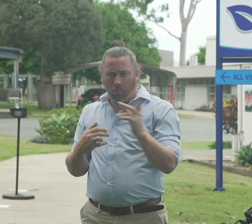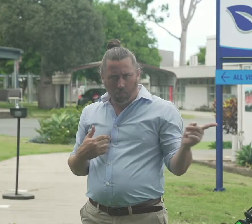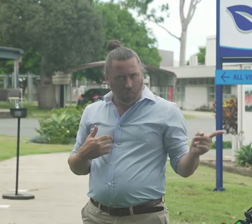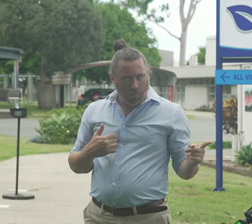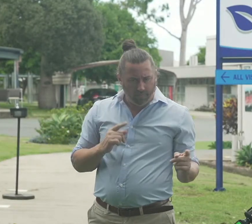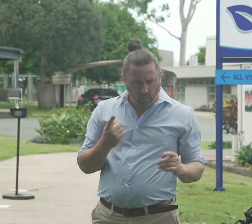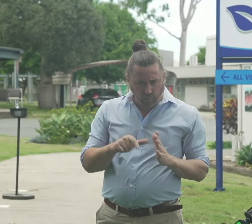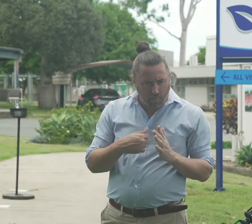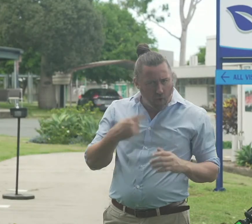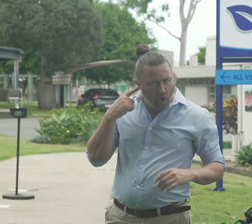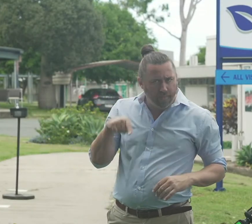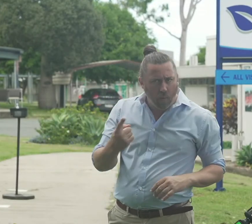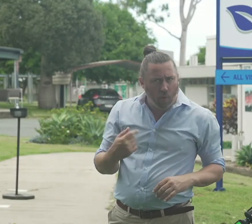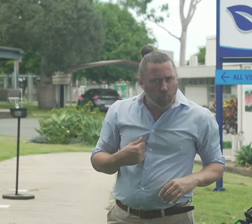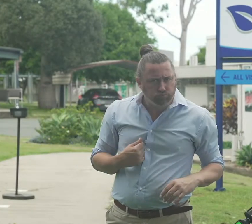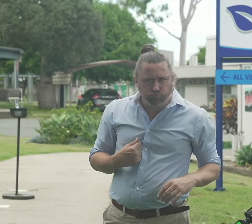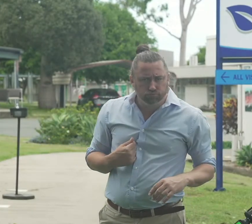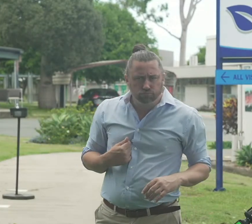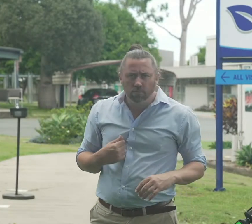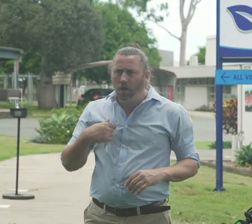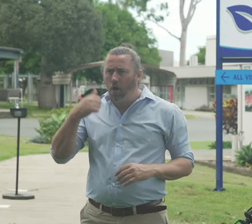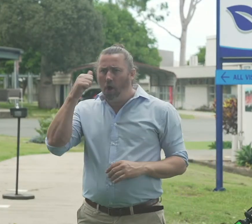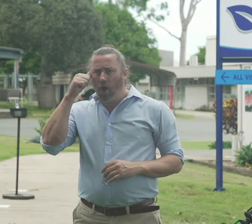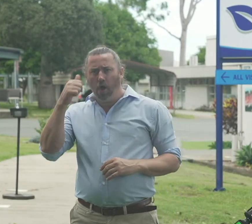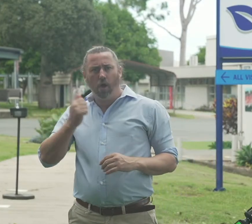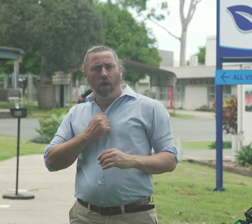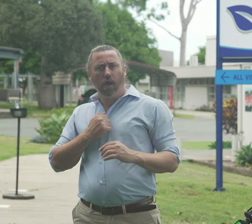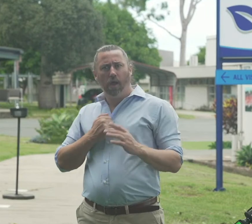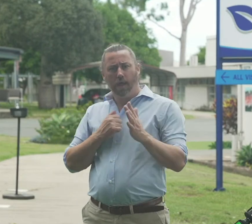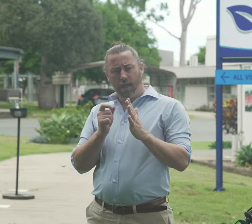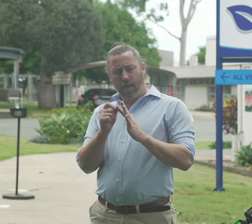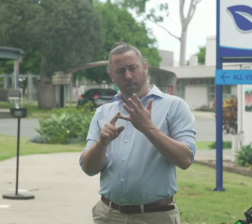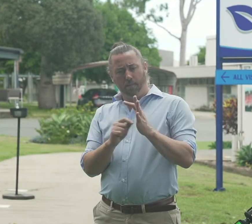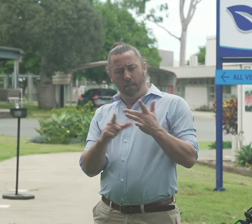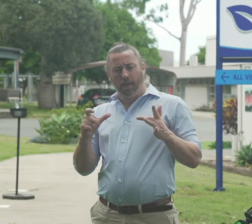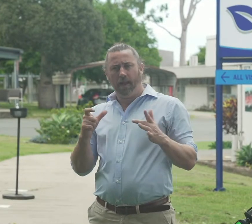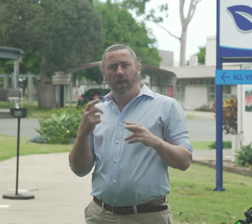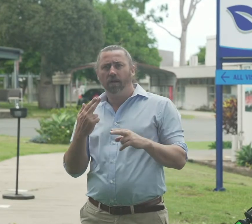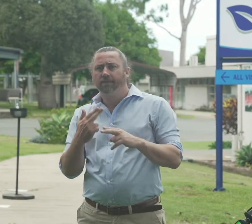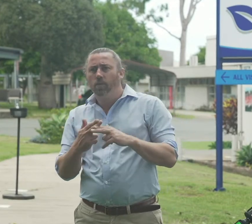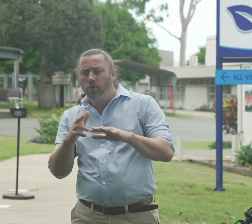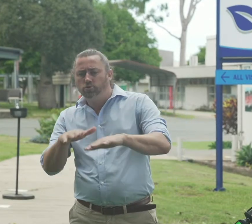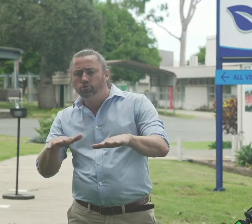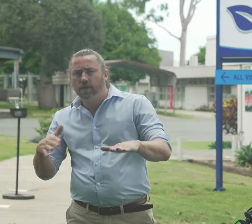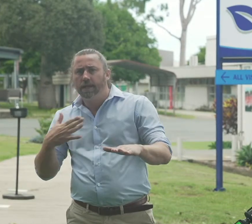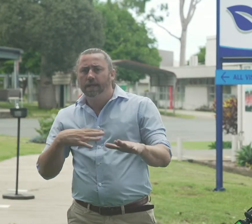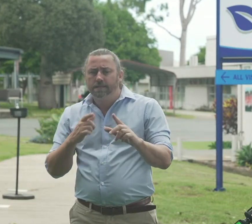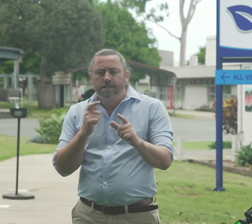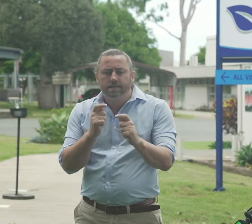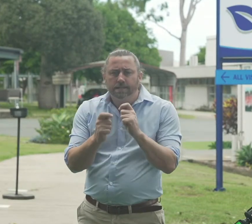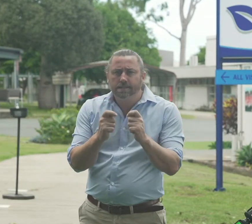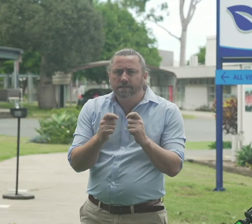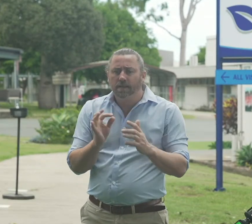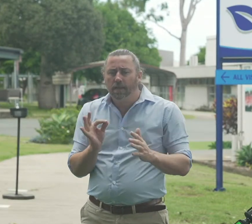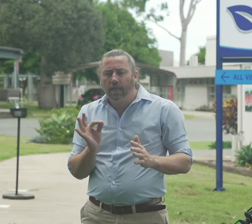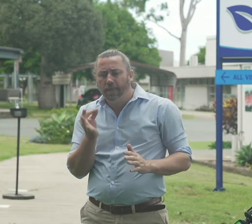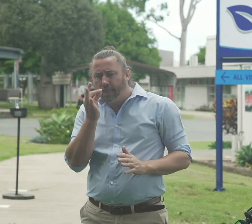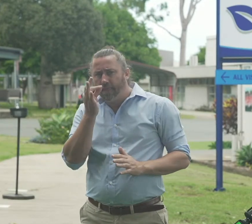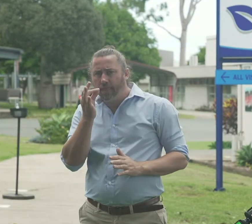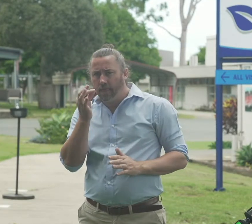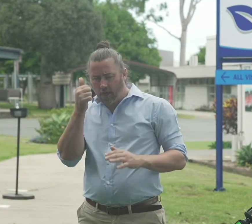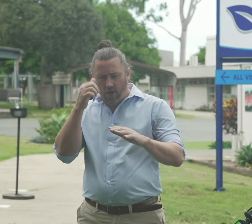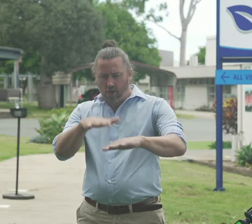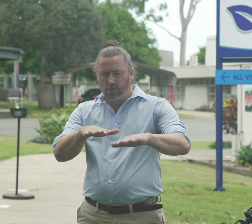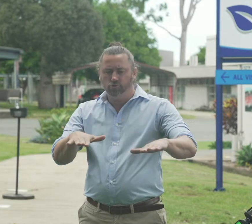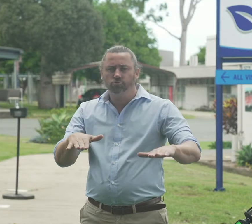to me. Well, certainly we have capacity in the public testing clinics for children. If any children have any symptoms at all, and we know that children